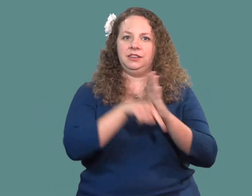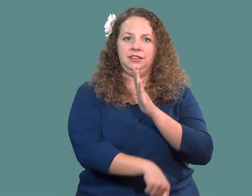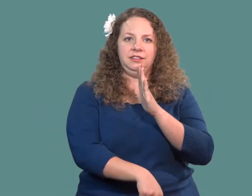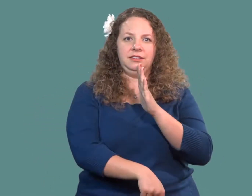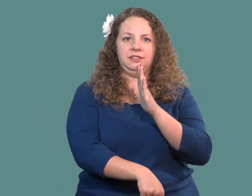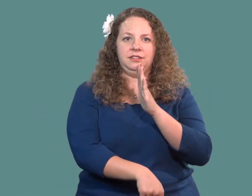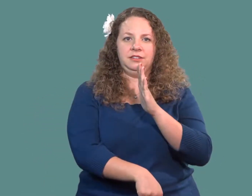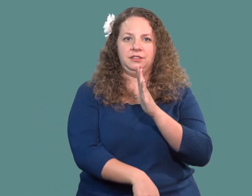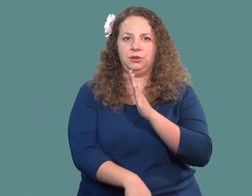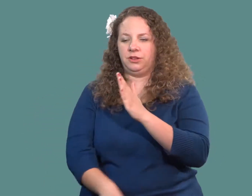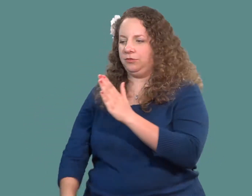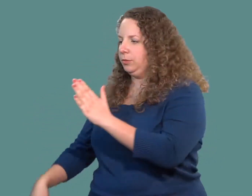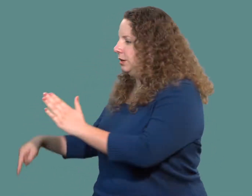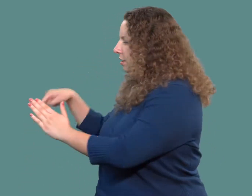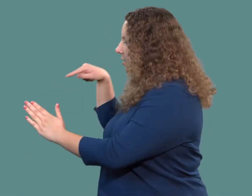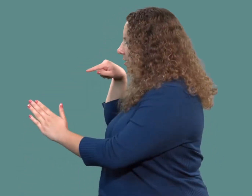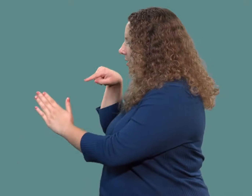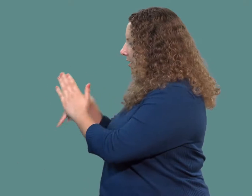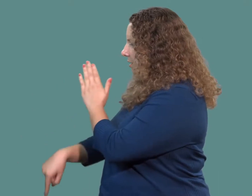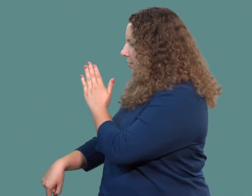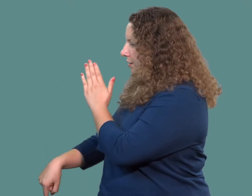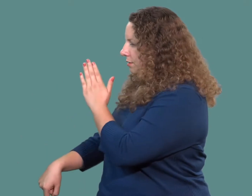Kill, going forward, kill,